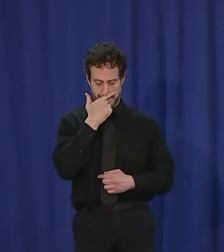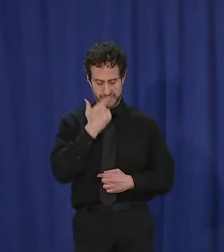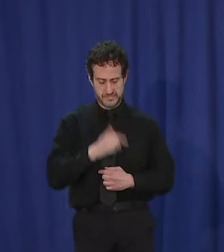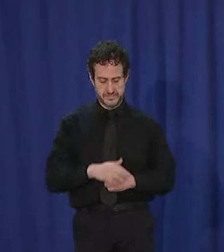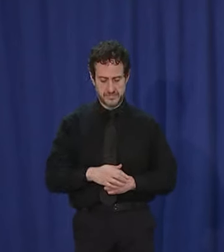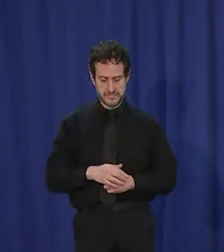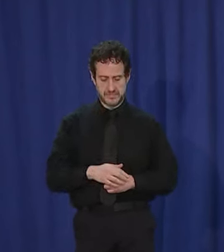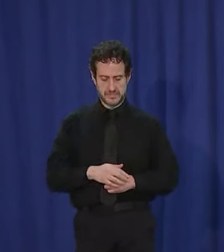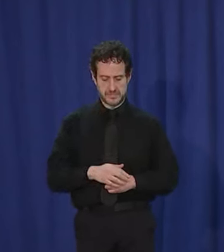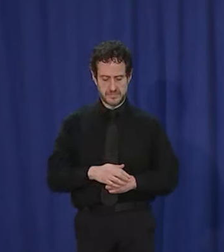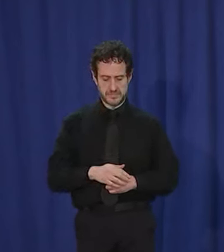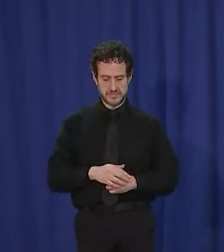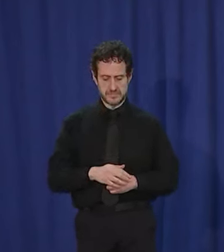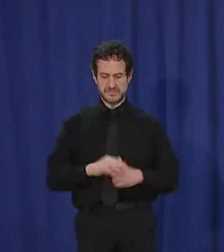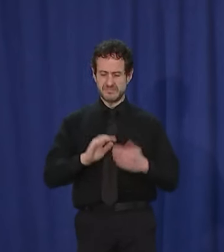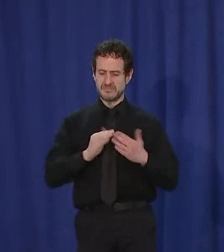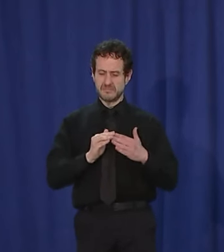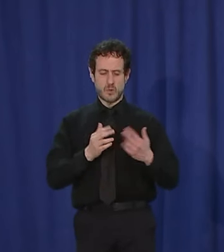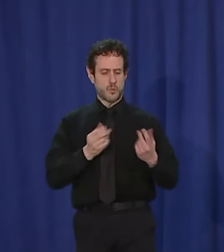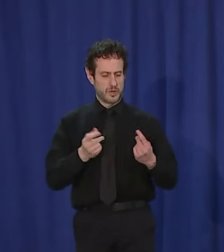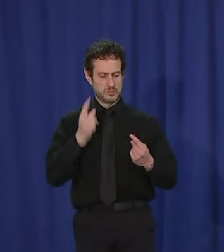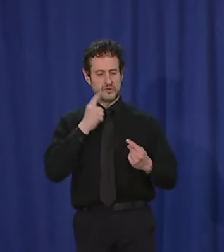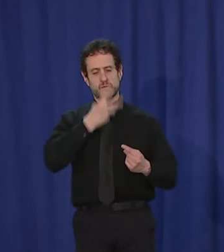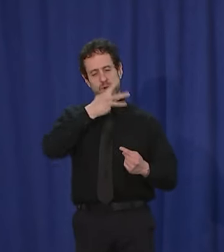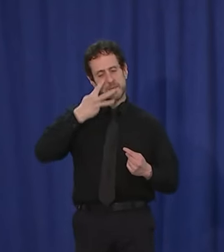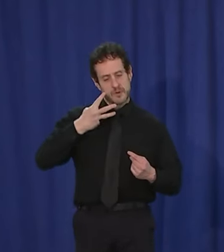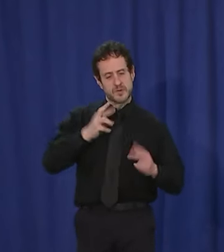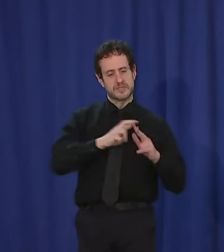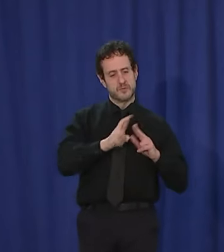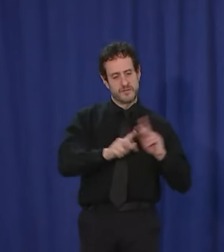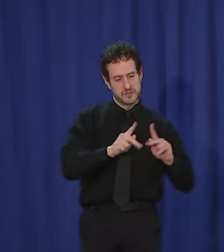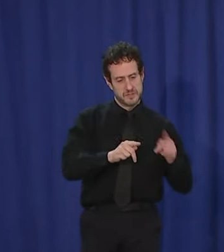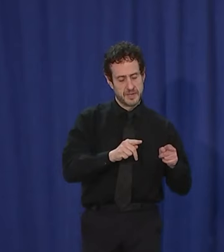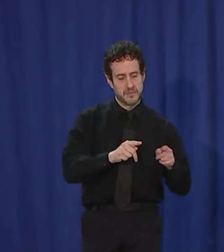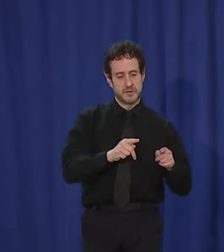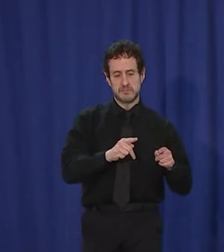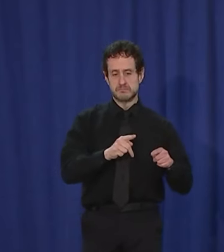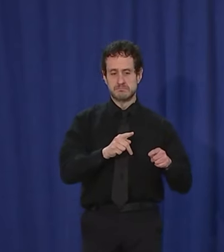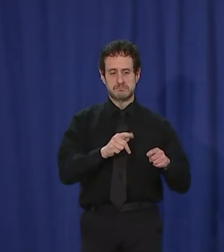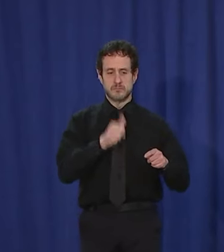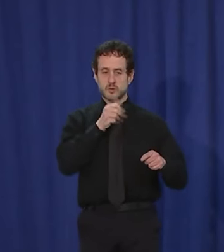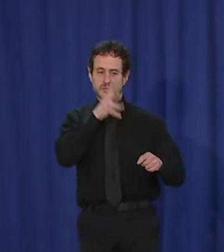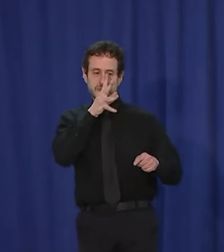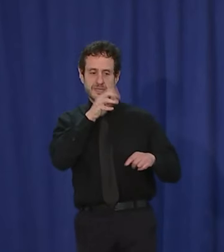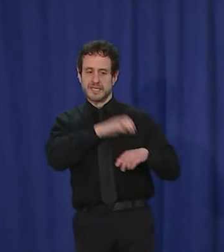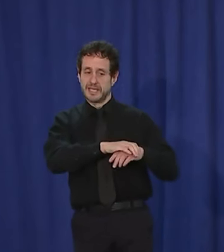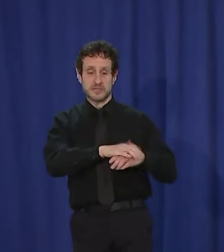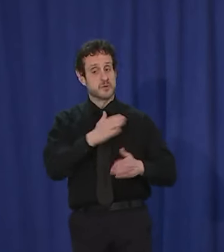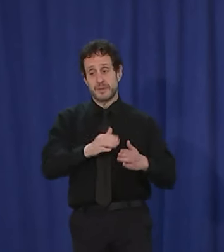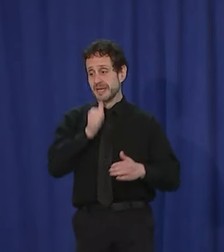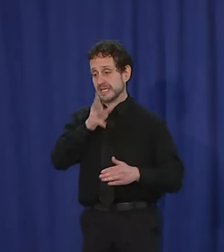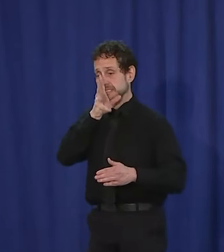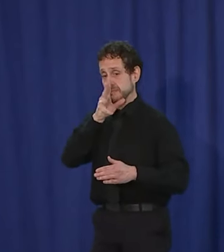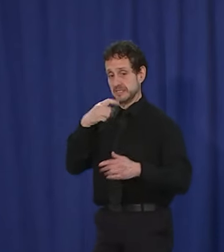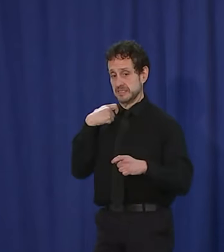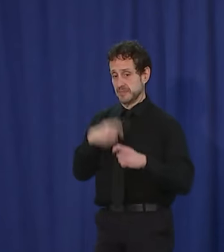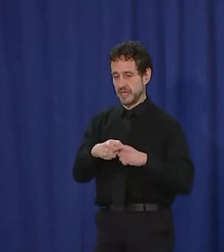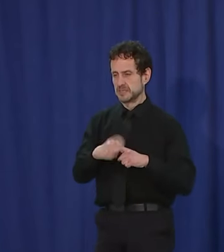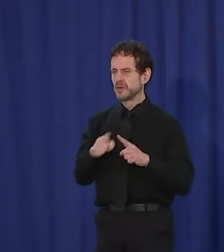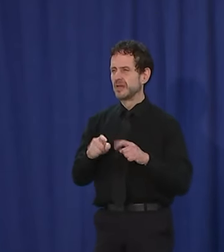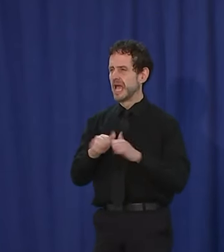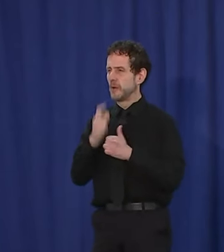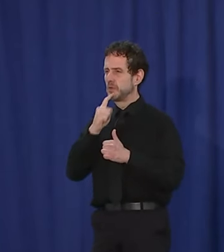going to do to ensure there is language access for immigrants and refugees who are not English or even Spanish proficient so they can